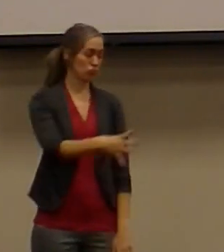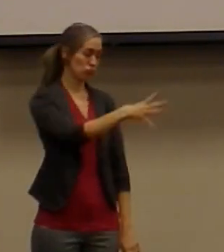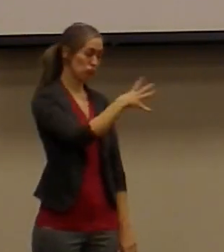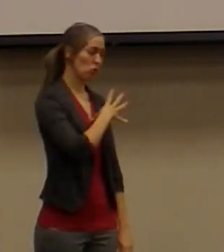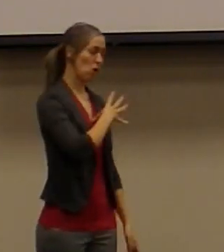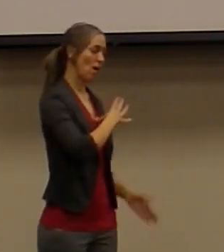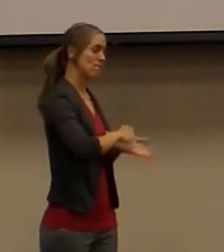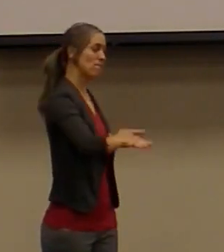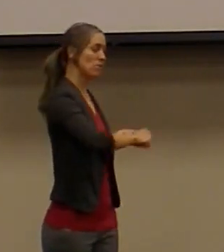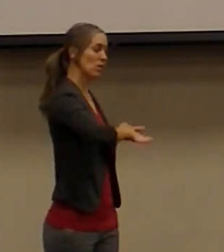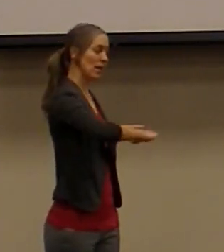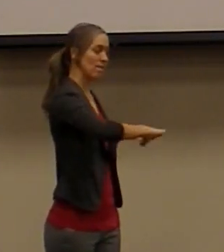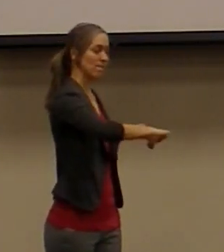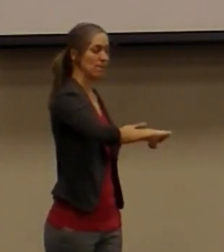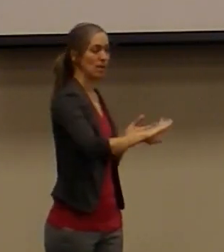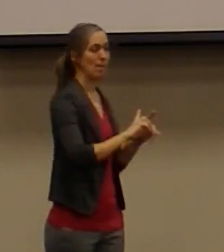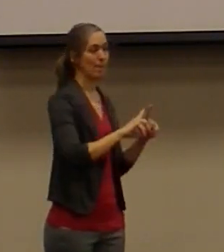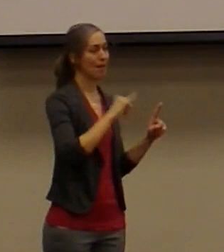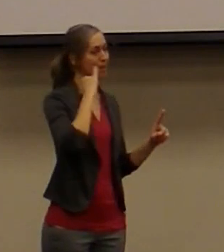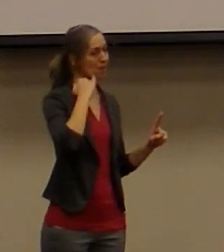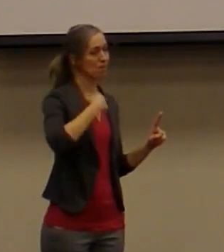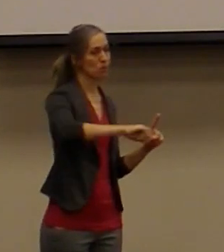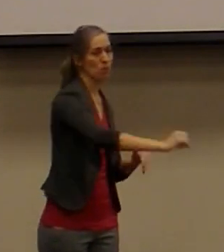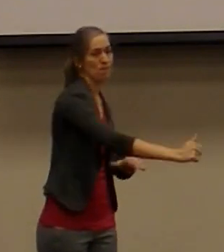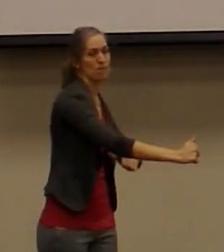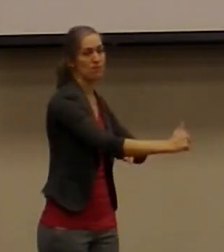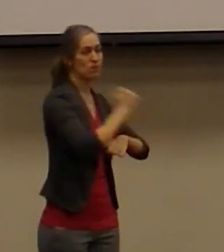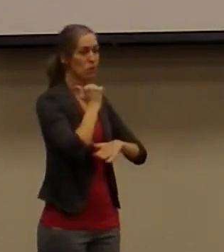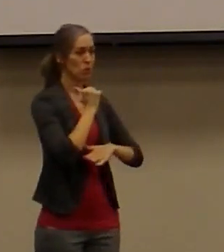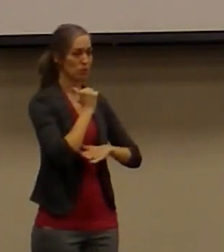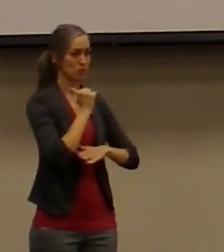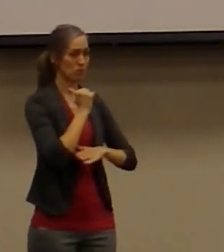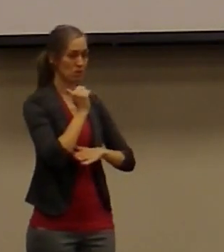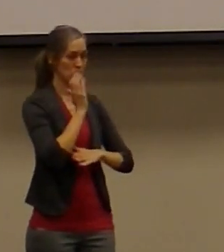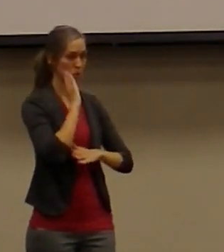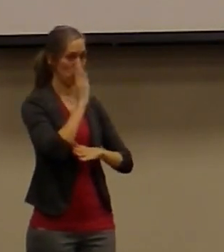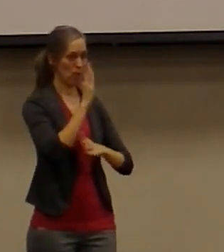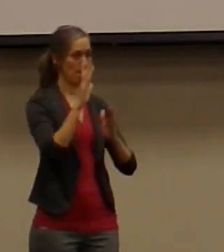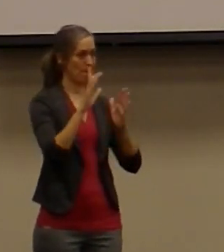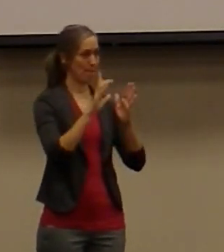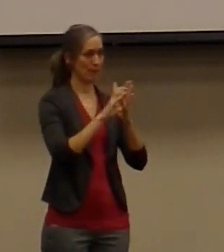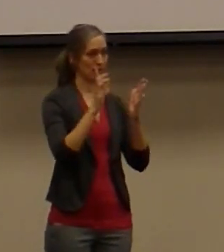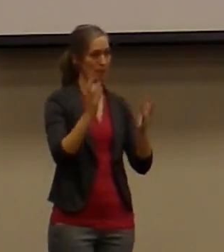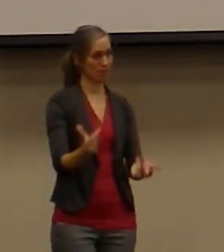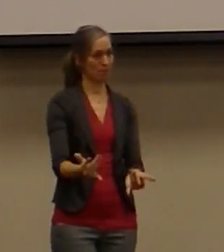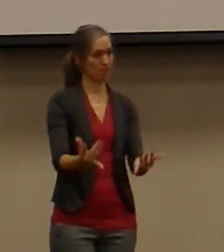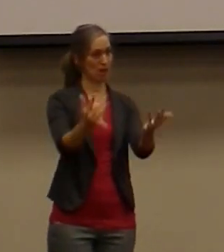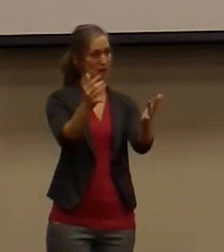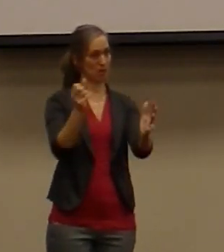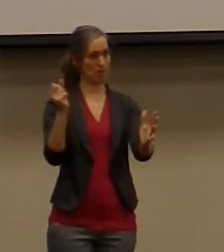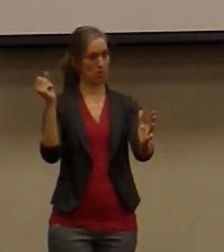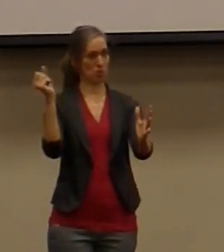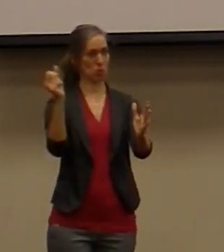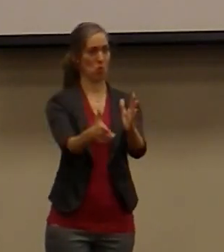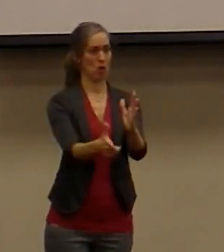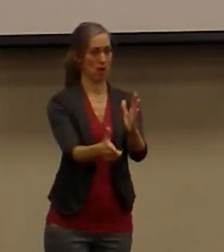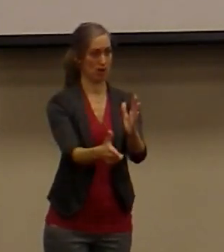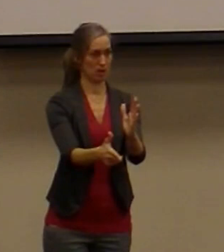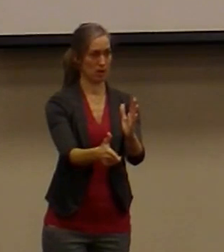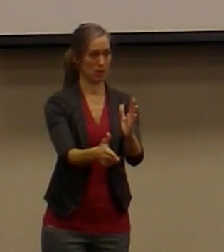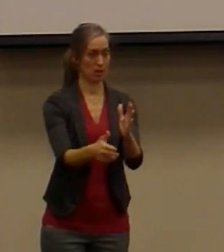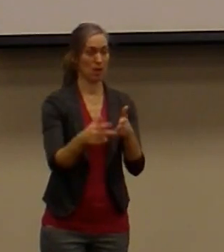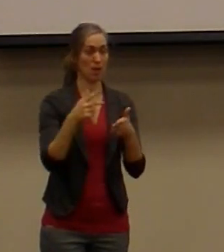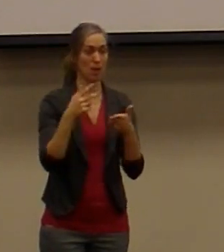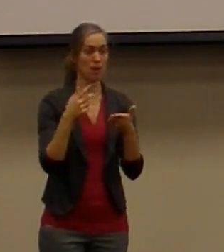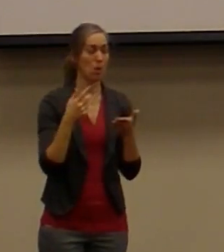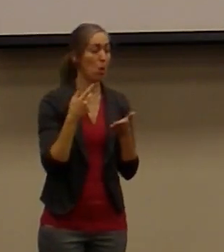forgiven. But if you do not worship it, you will be thrown immediately into a blazing furnace. Then what